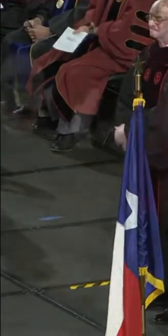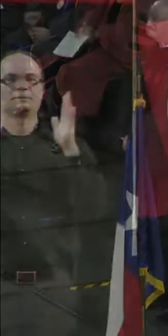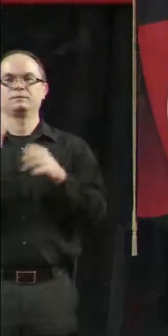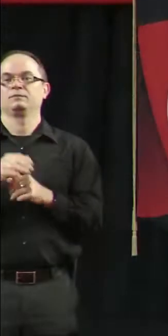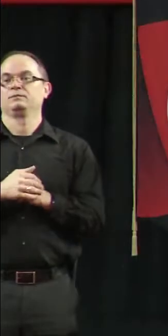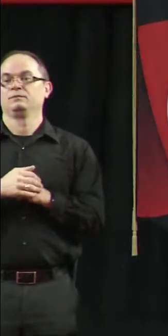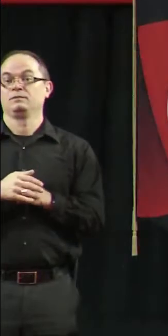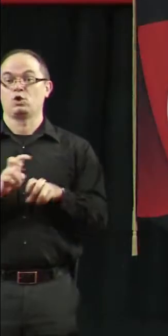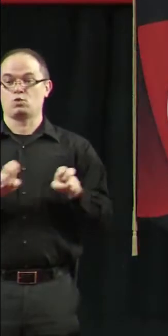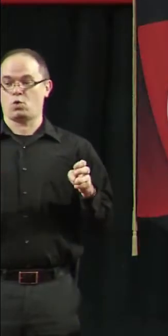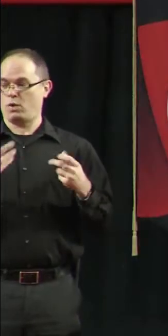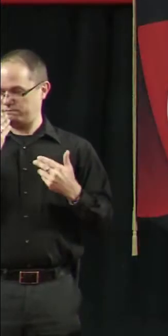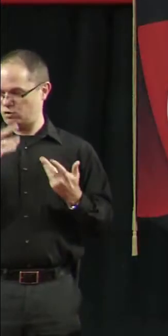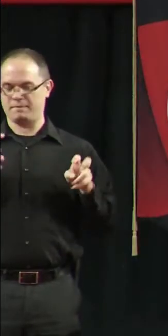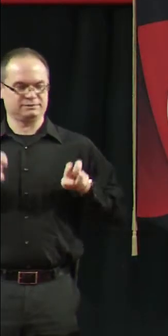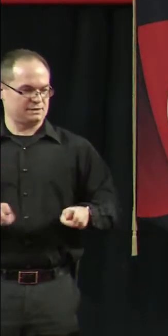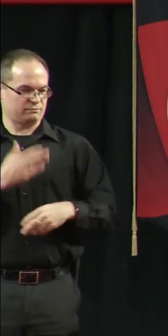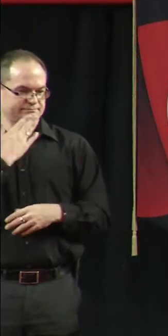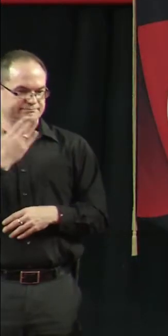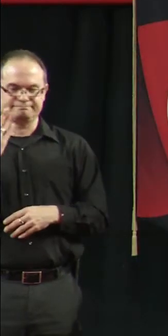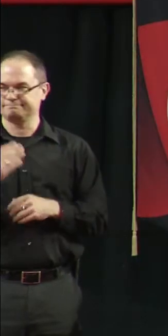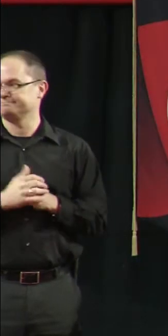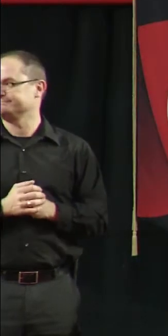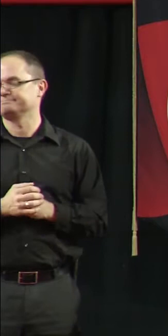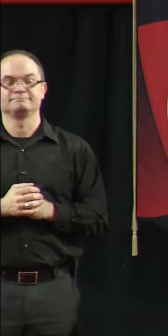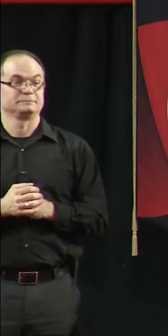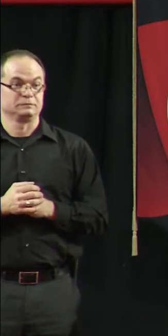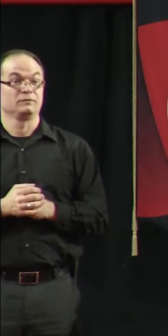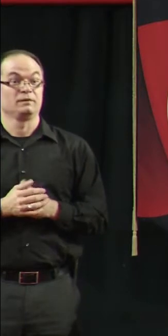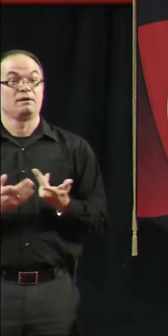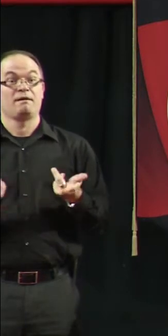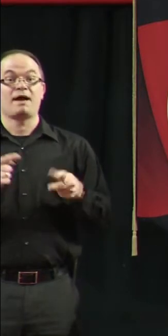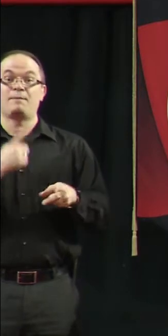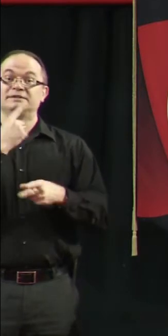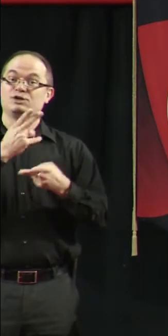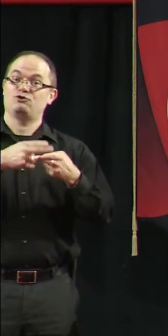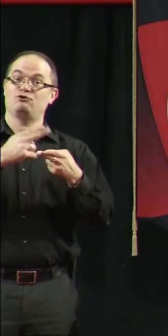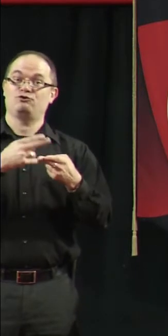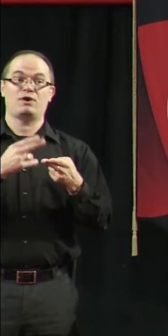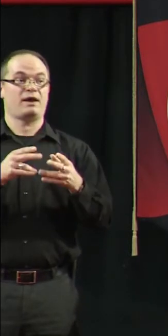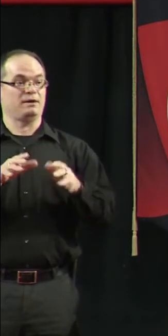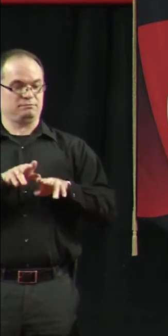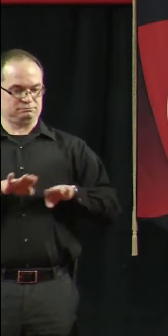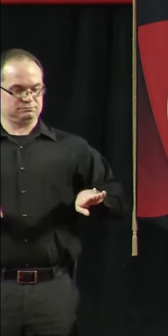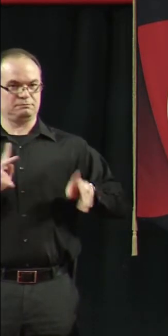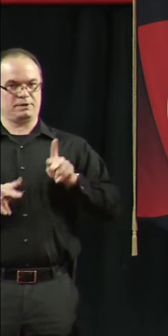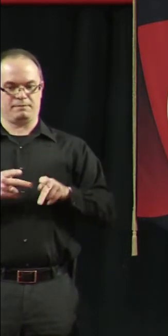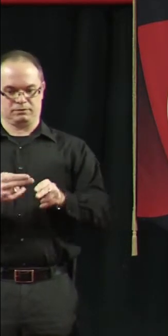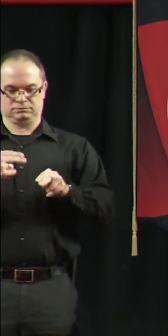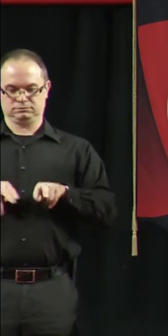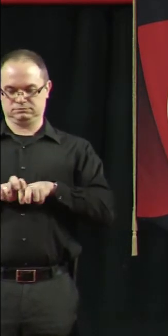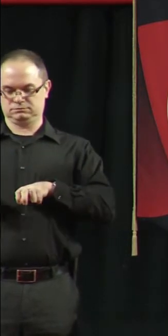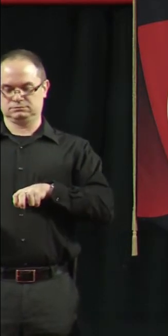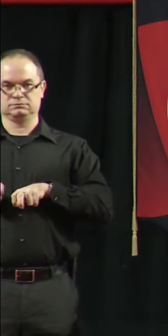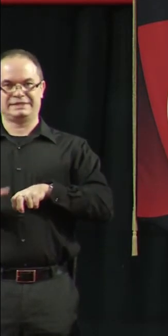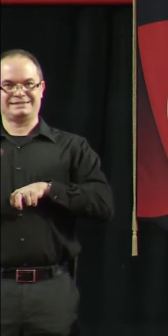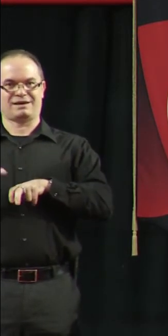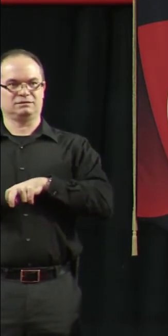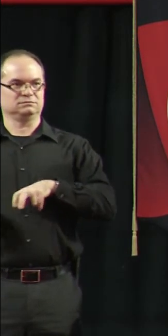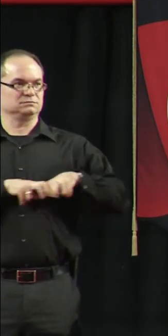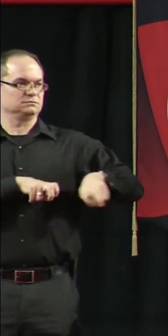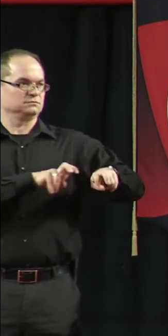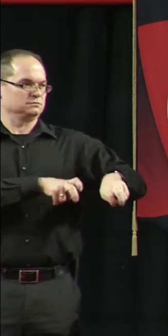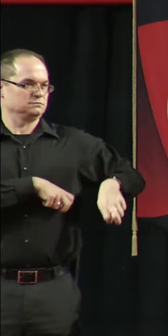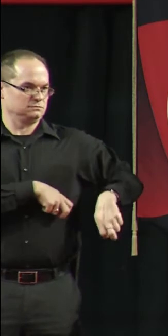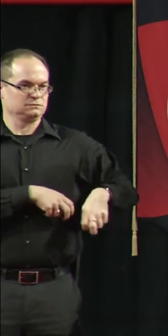Row 1, please be seated. As I call your names, will the platform member in row 2 now rise